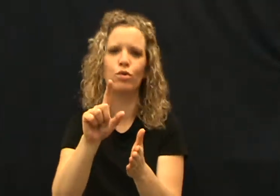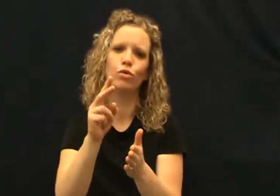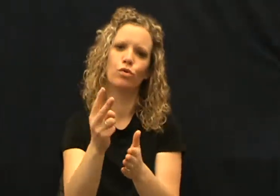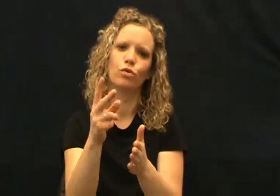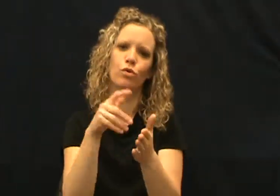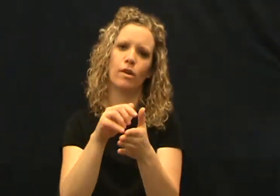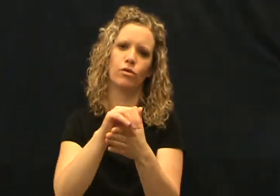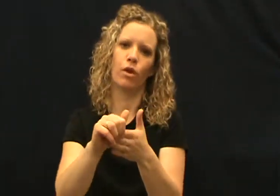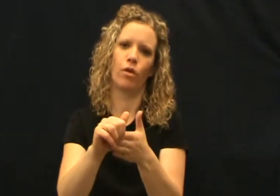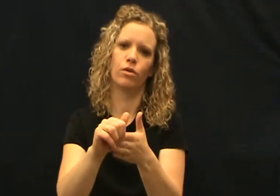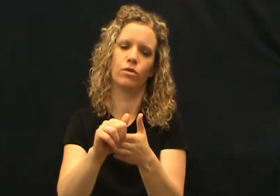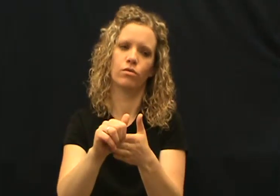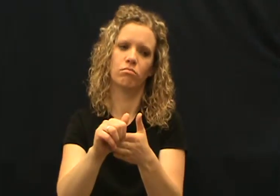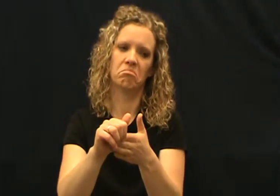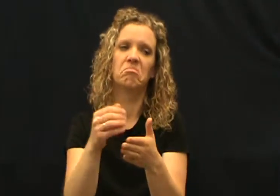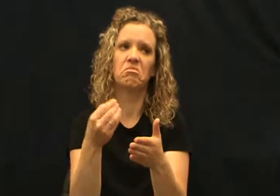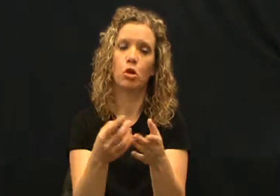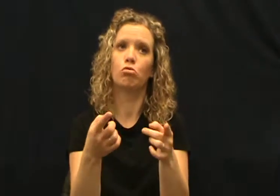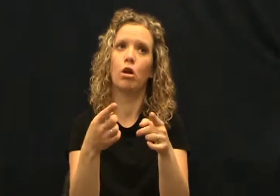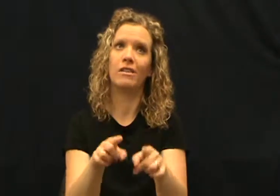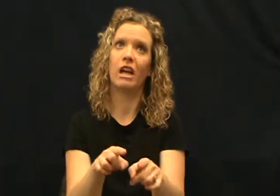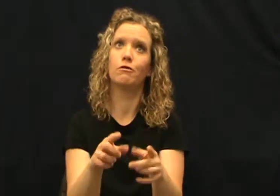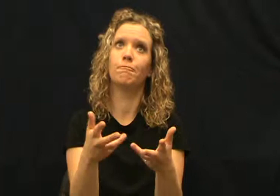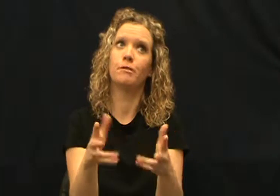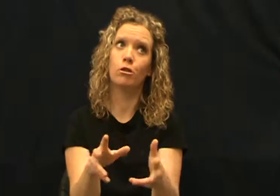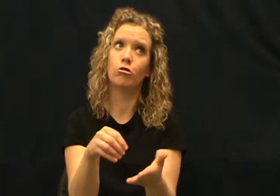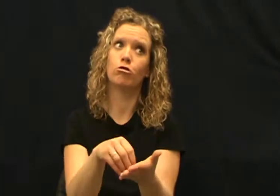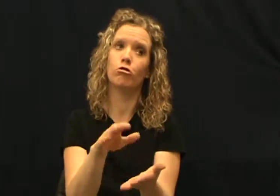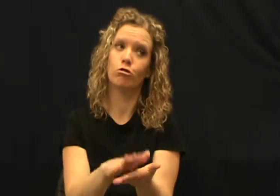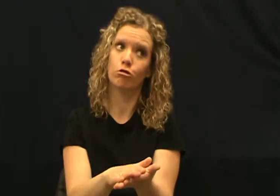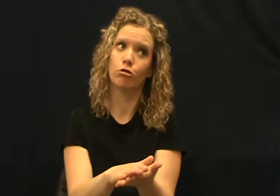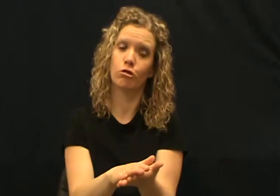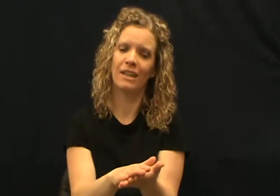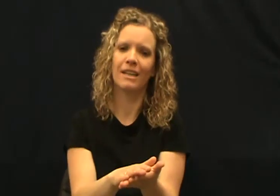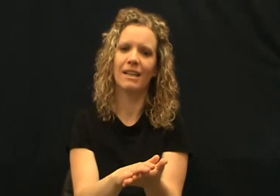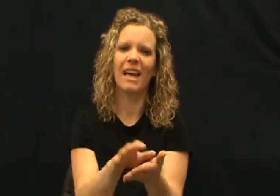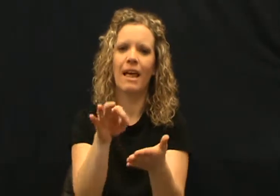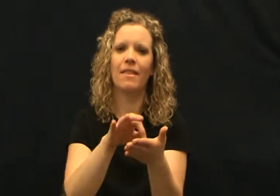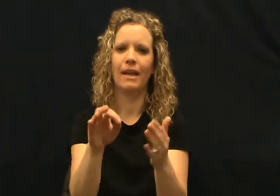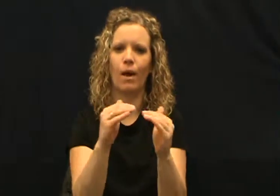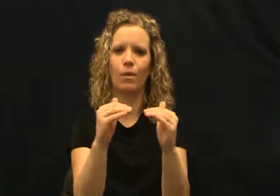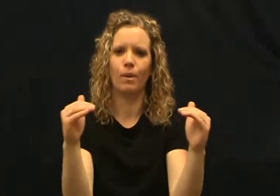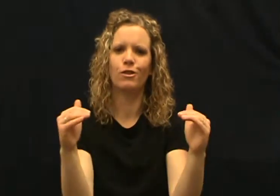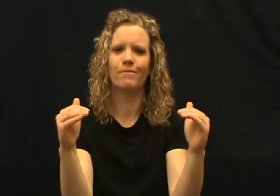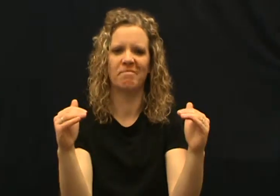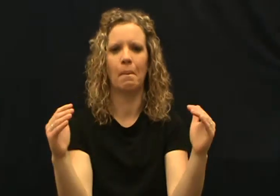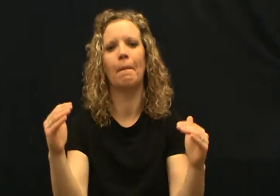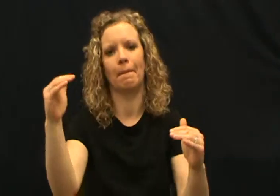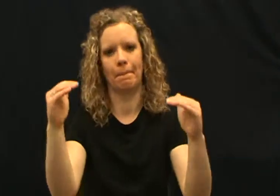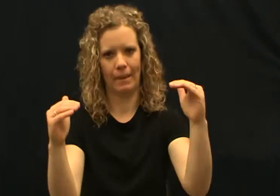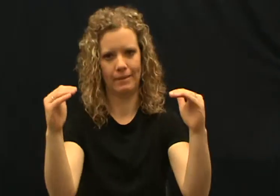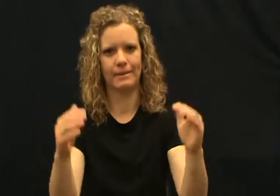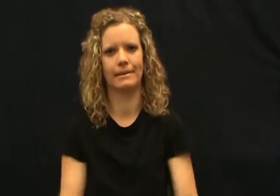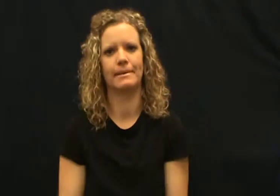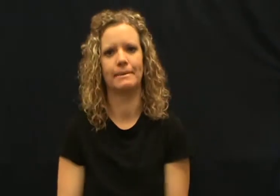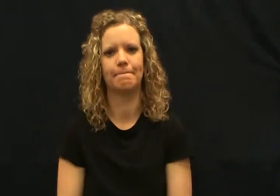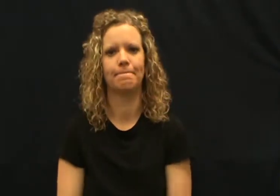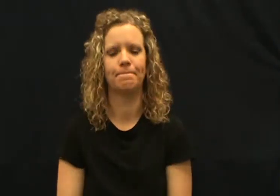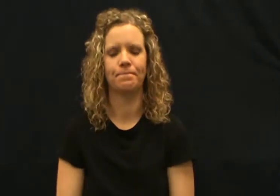this transaction, our accounting equation remains in balance. Now here's the beginning